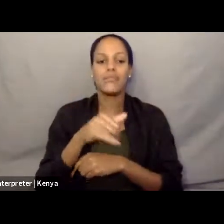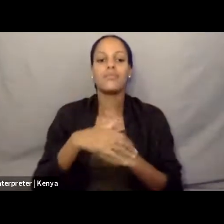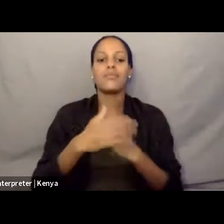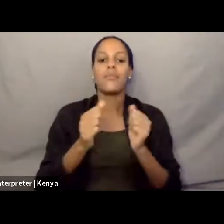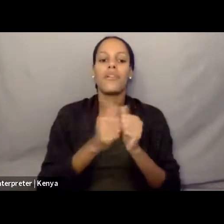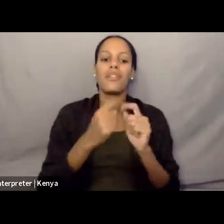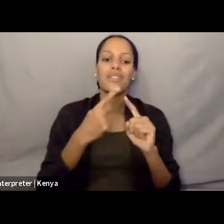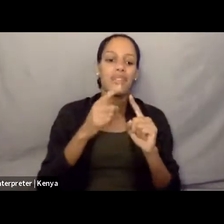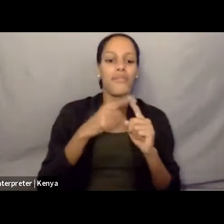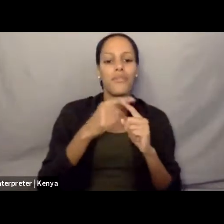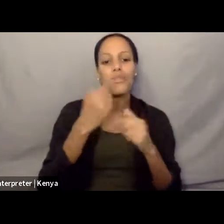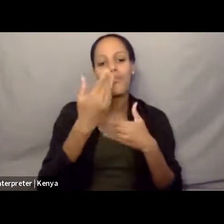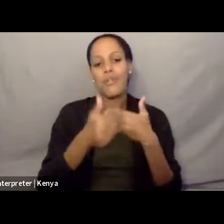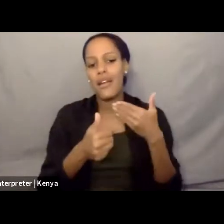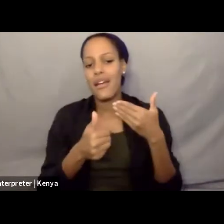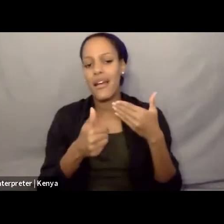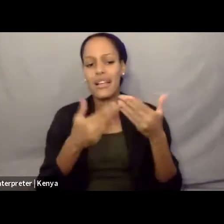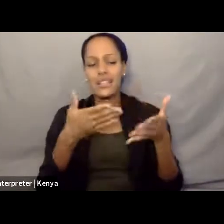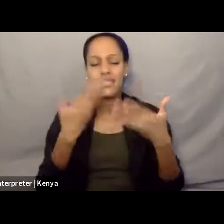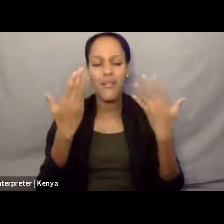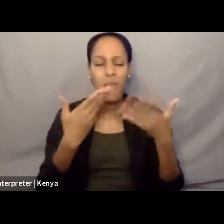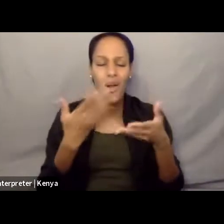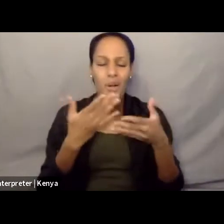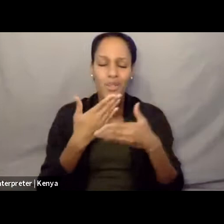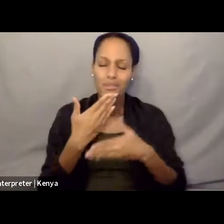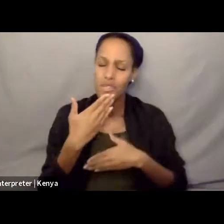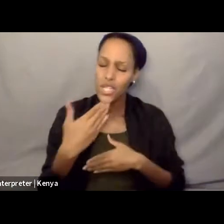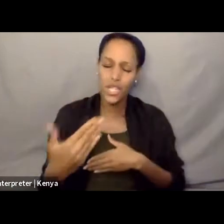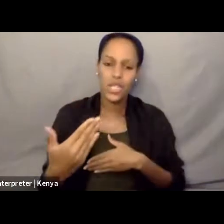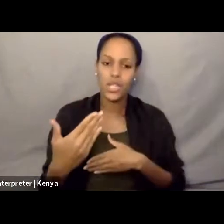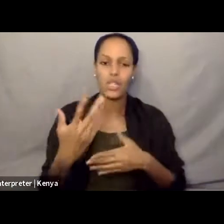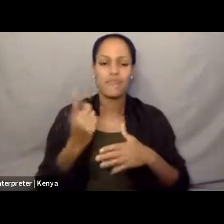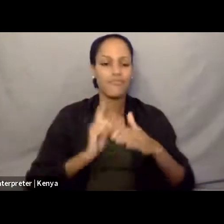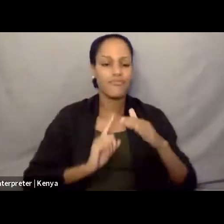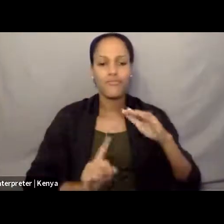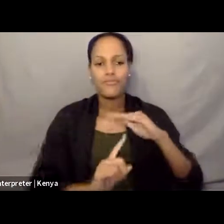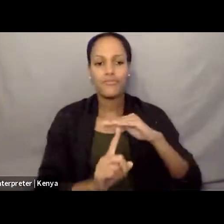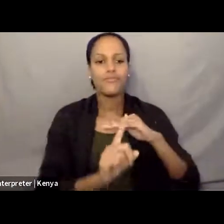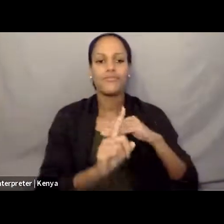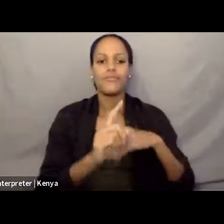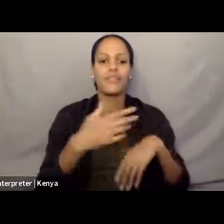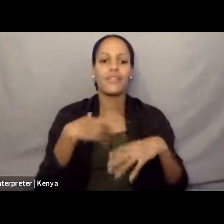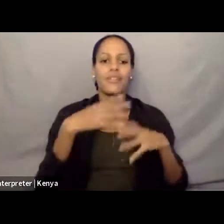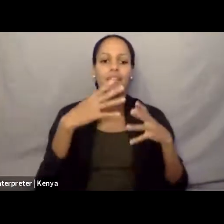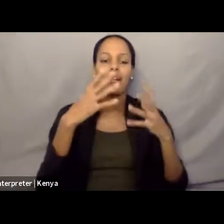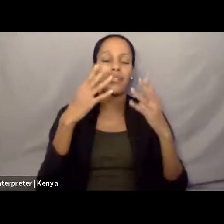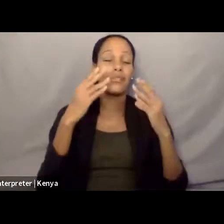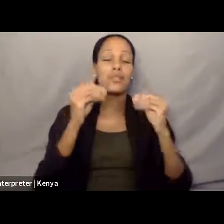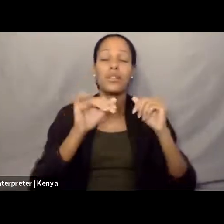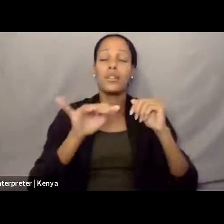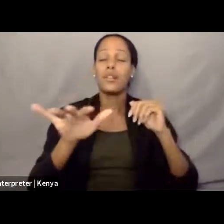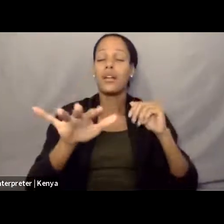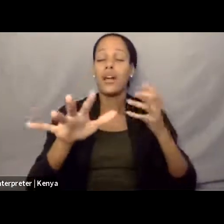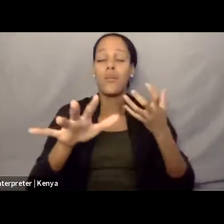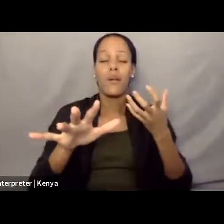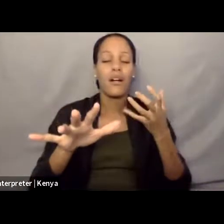and quiche that smelled so good as I walked in this morning, I closed my eyes and reached out like I was